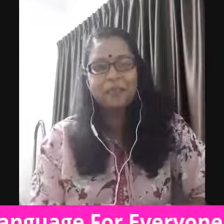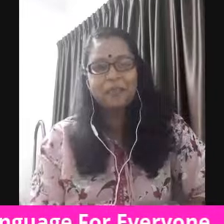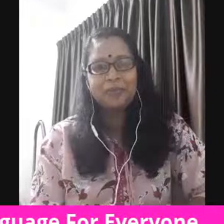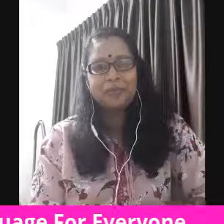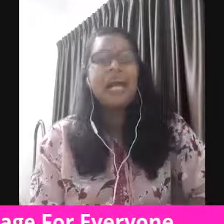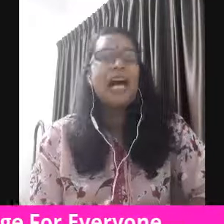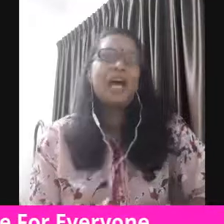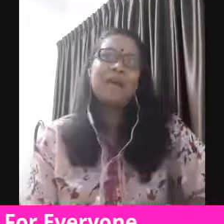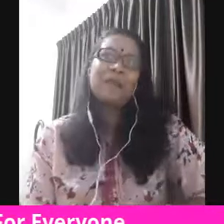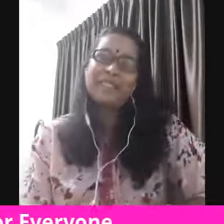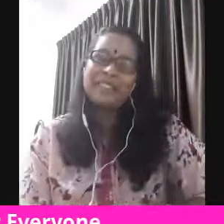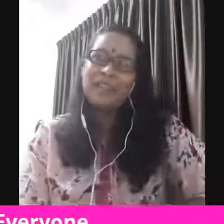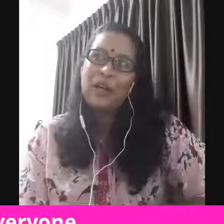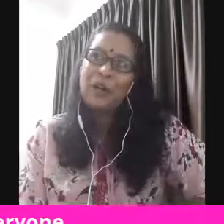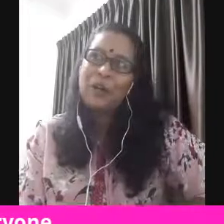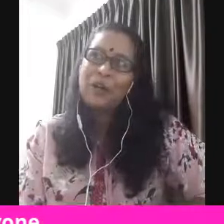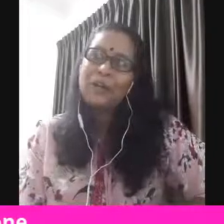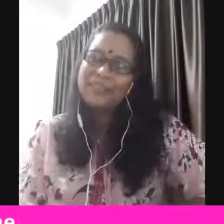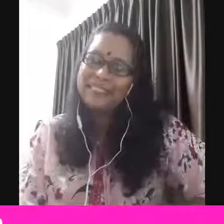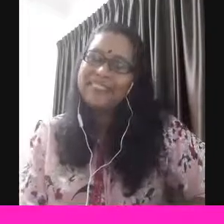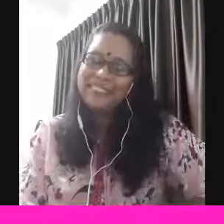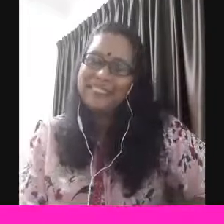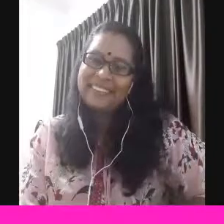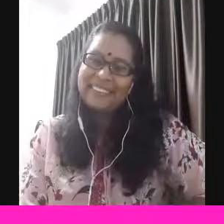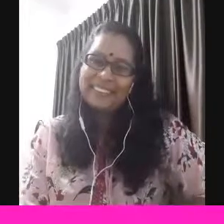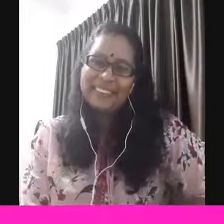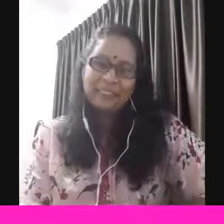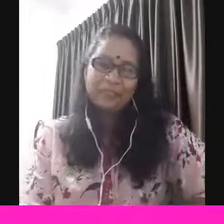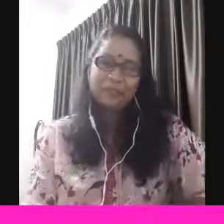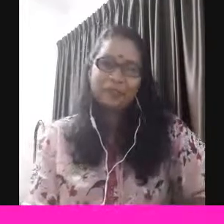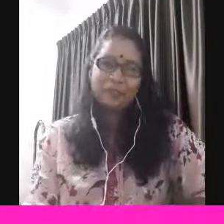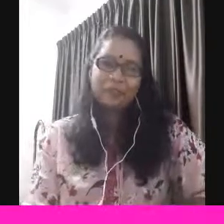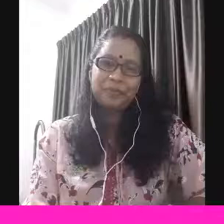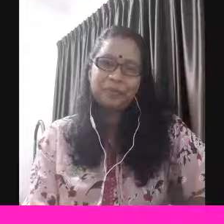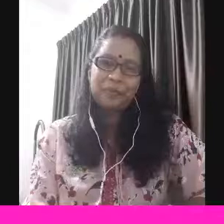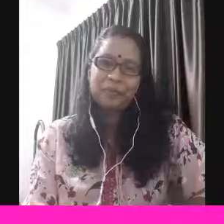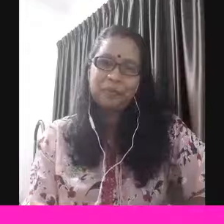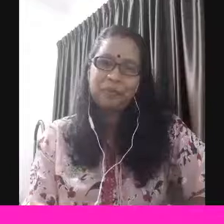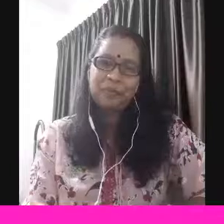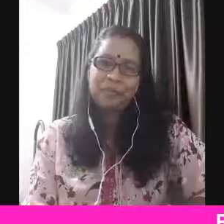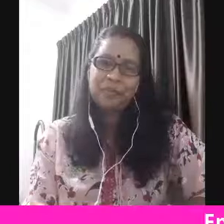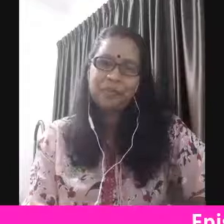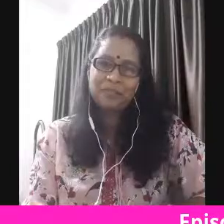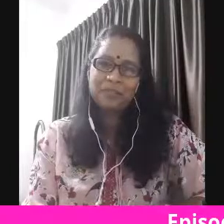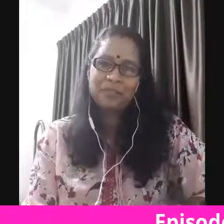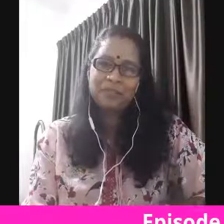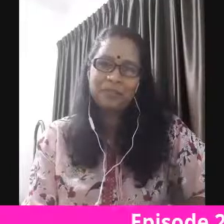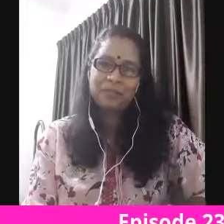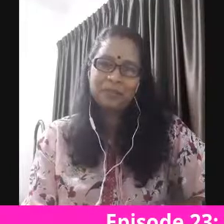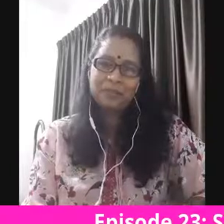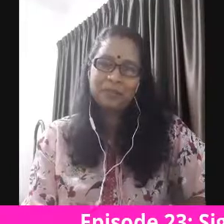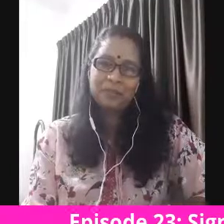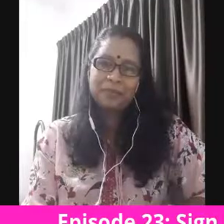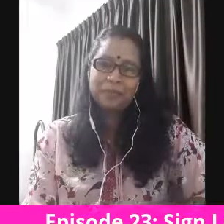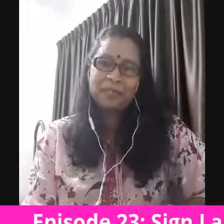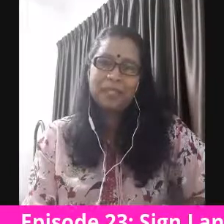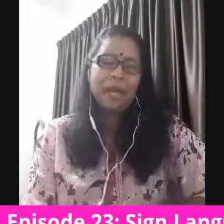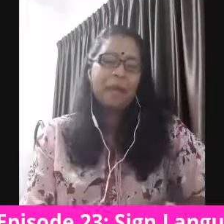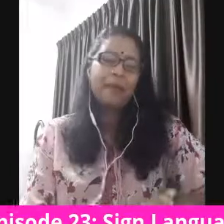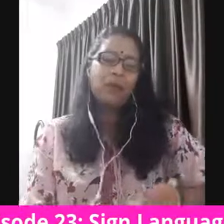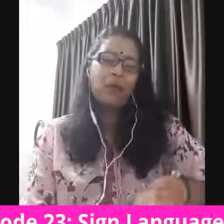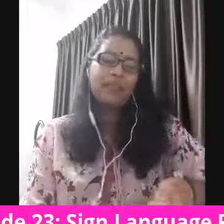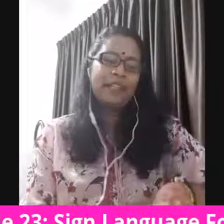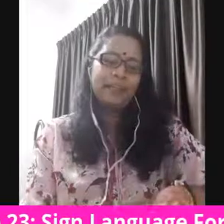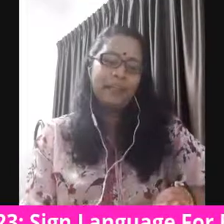control that, because these But people be looking at your face and eyes especially. So yeah, that's really